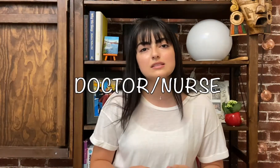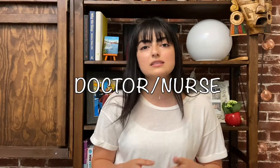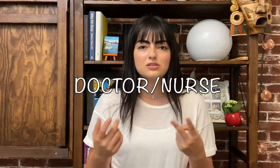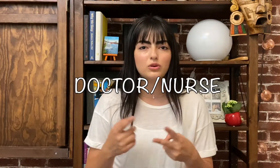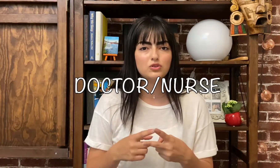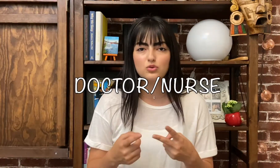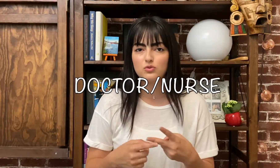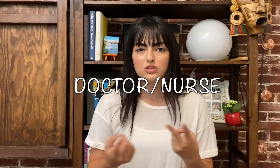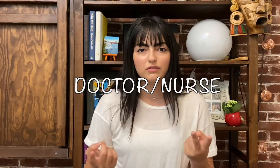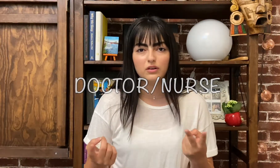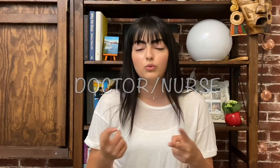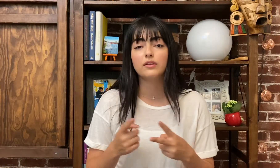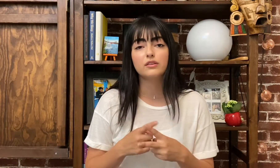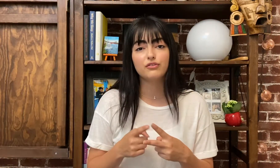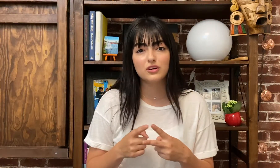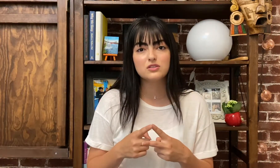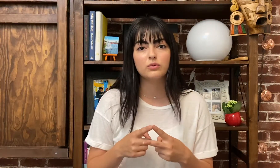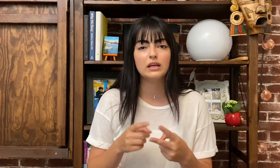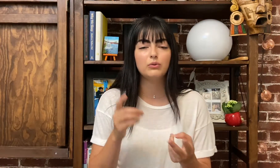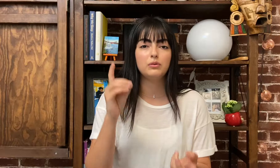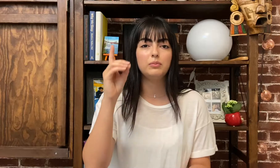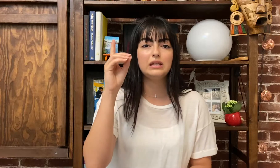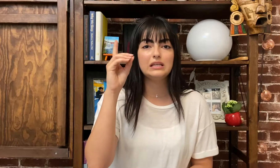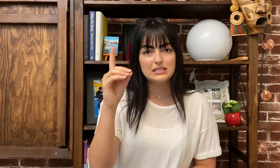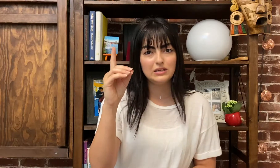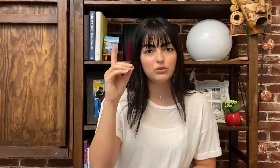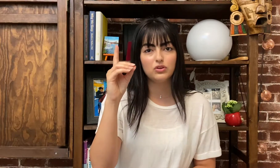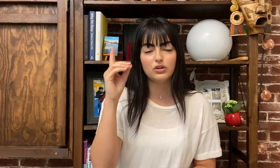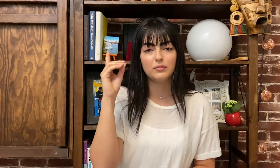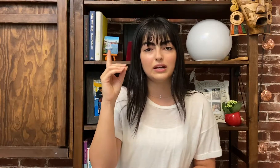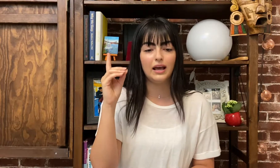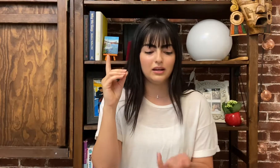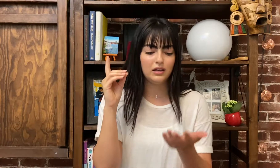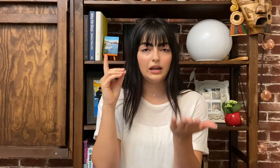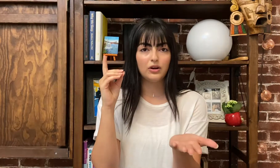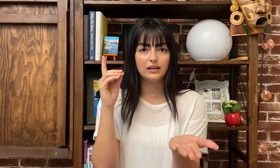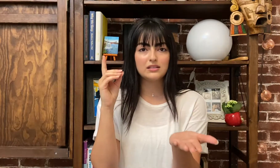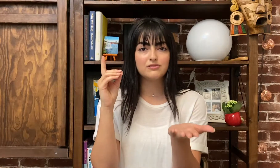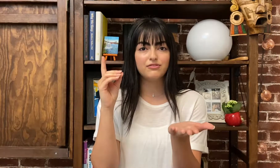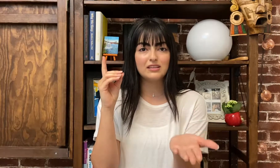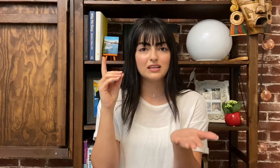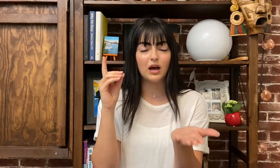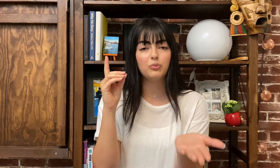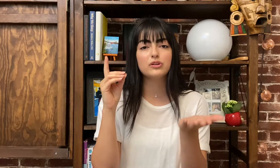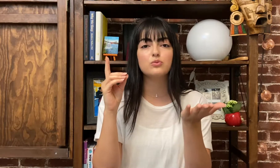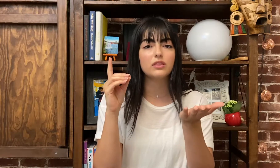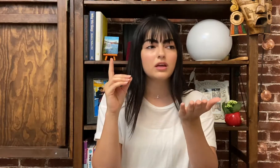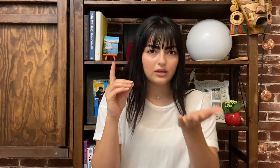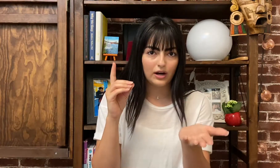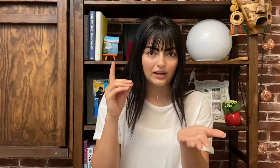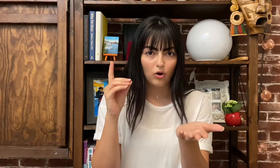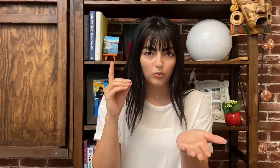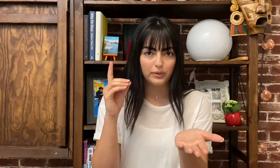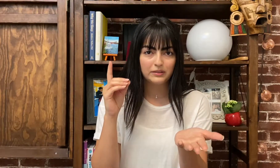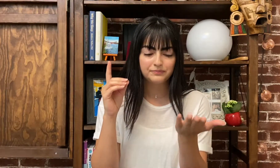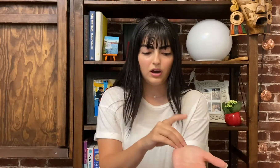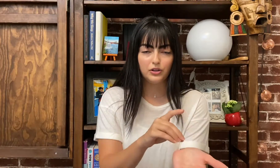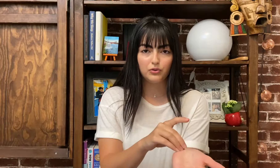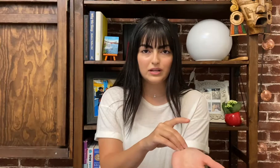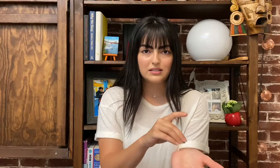You can choose whichever you want. The first way would be D with your dominant hand, and your hand is facing upwards with your hand open. On your wrist, the